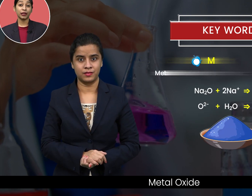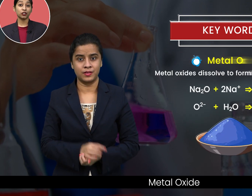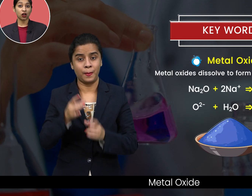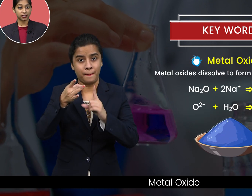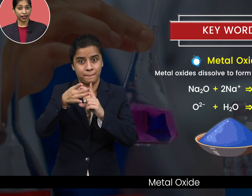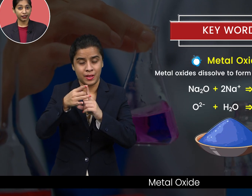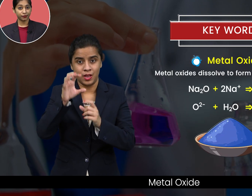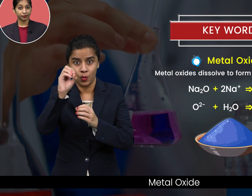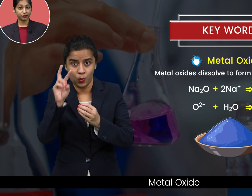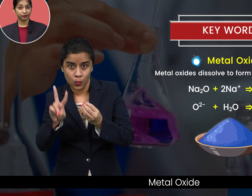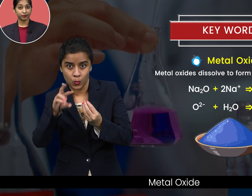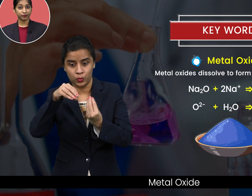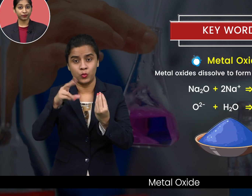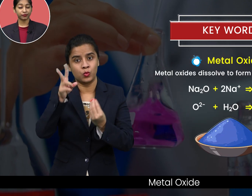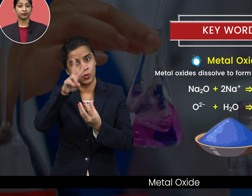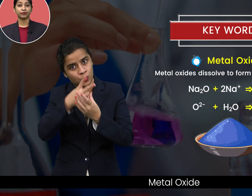metal oxide,